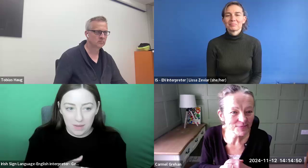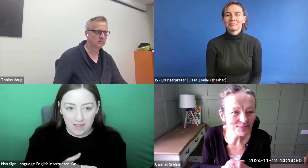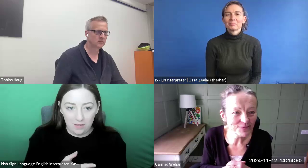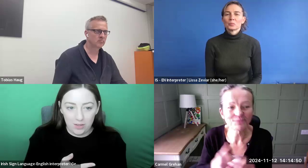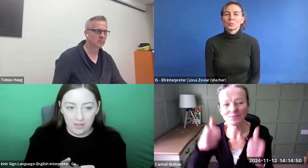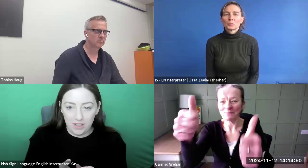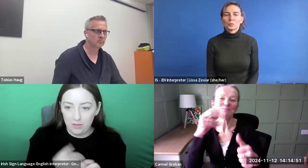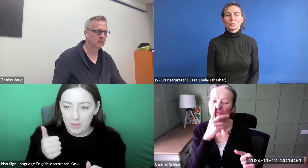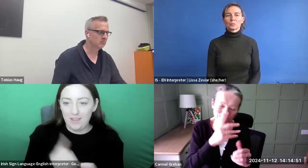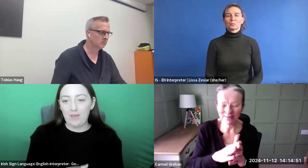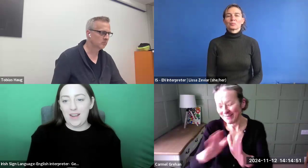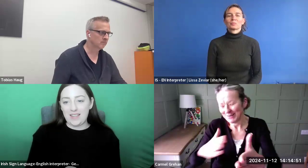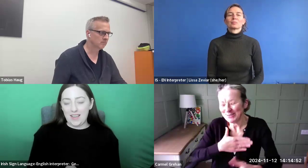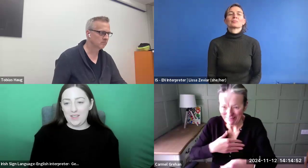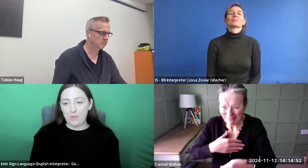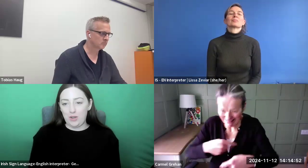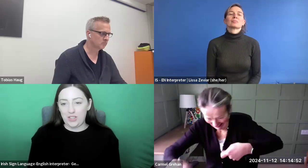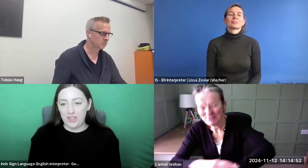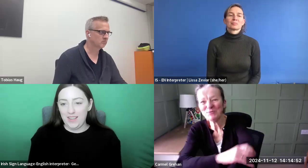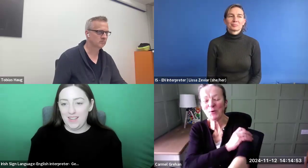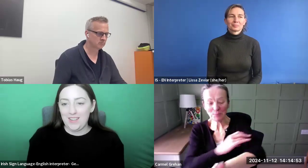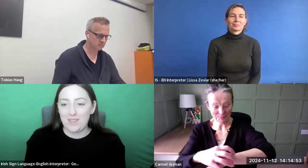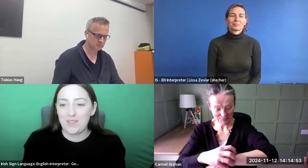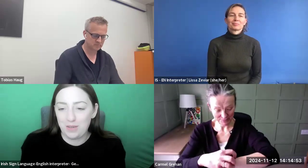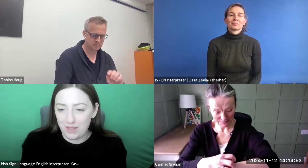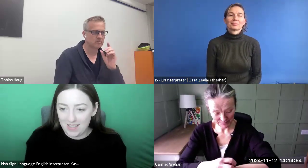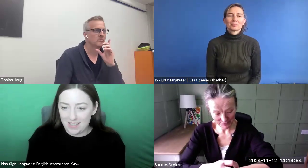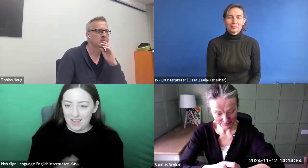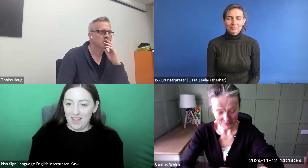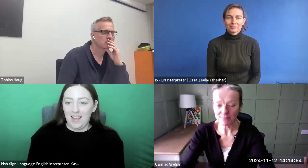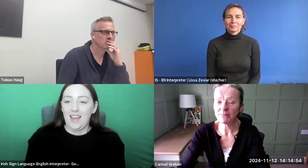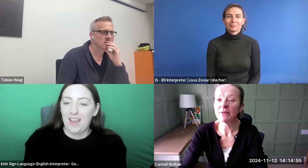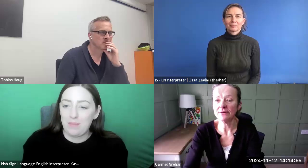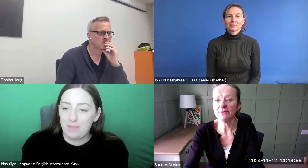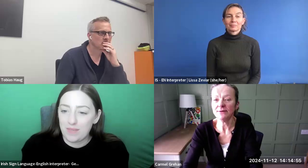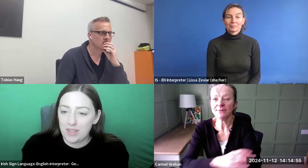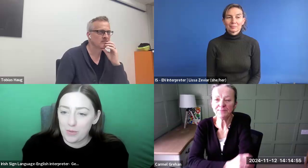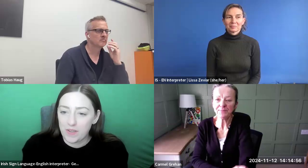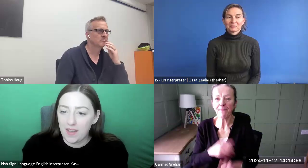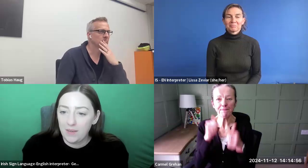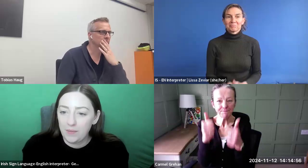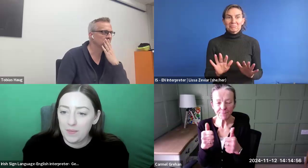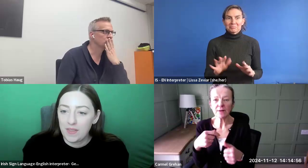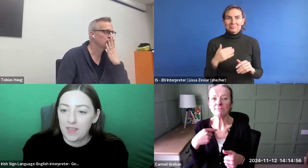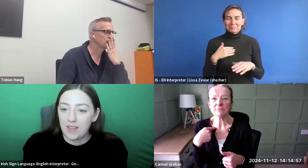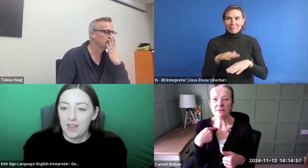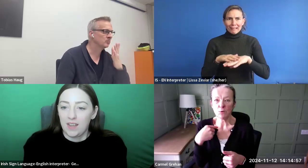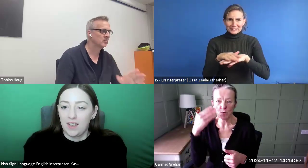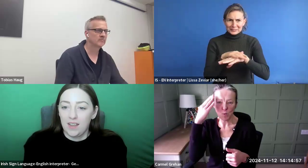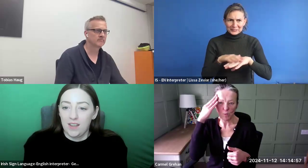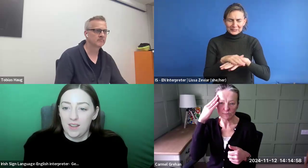So if you can make that full screen for me, great, thank you so much. So sorry for that disruption there.